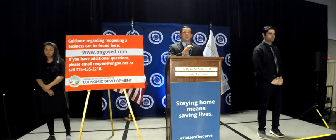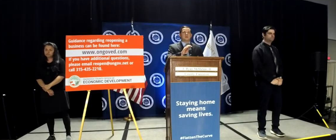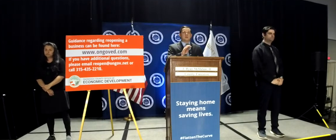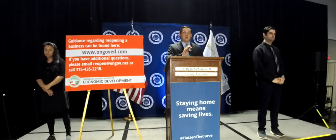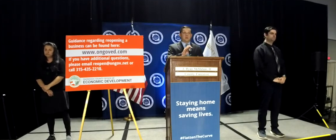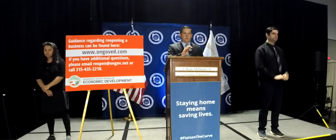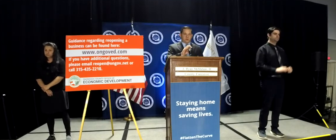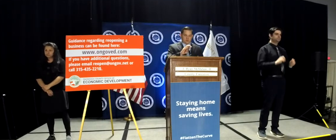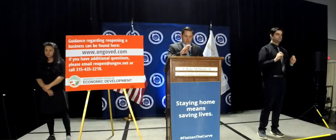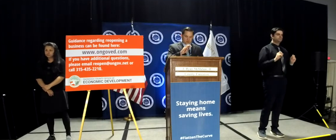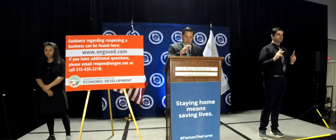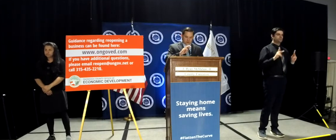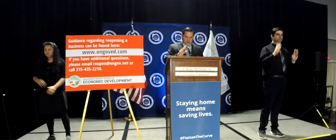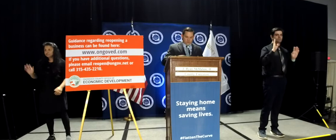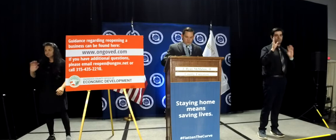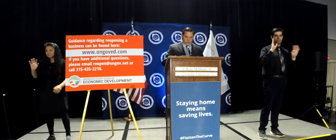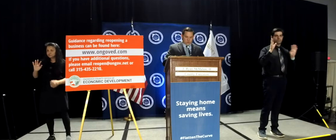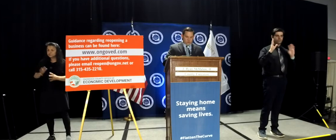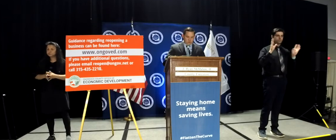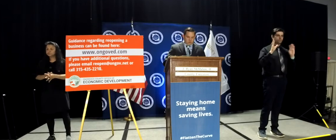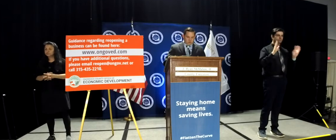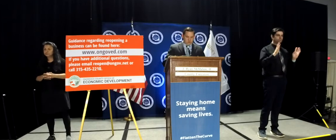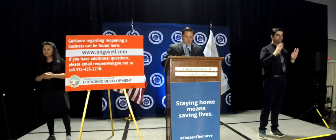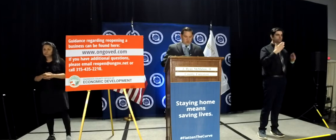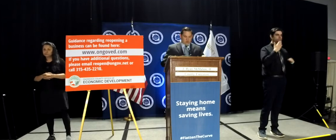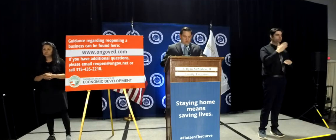Okay. Hello, everybody. Good afternoon.